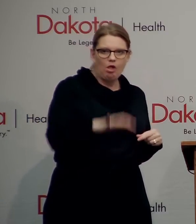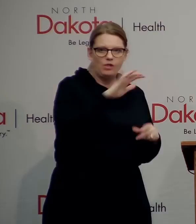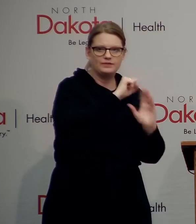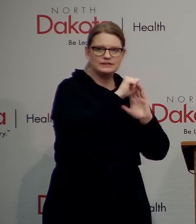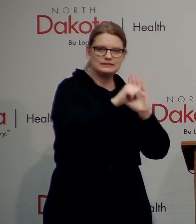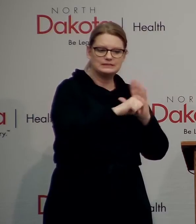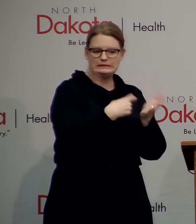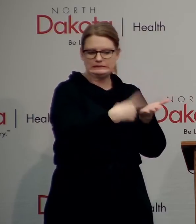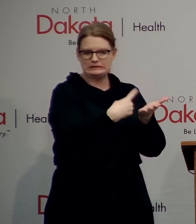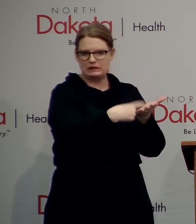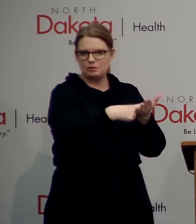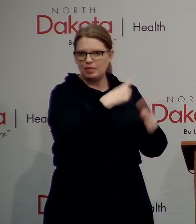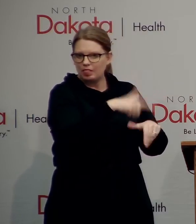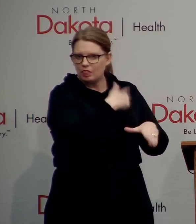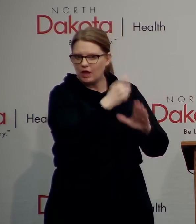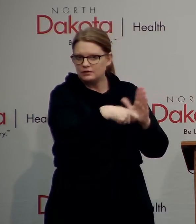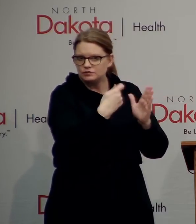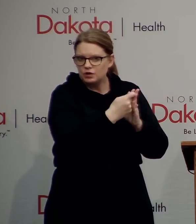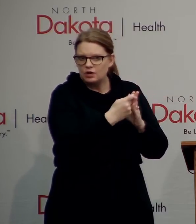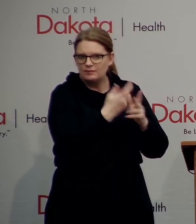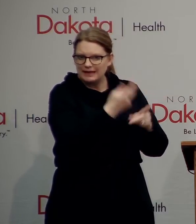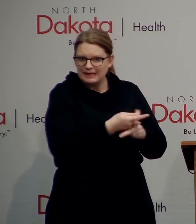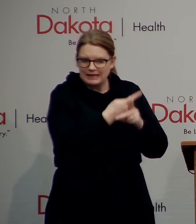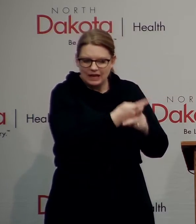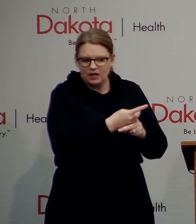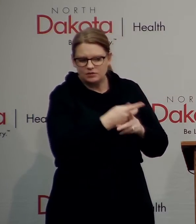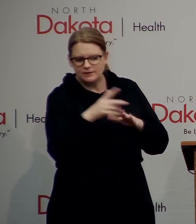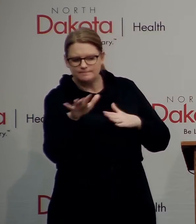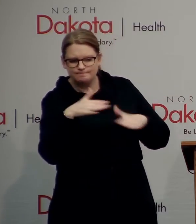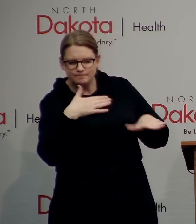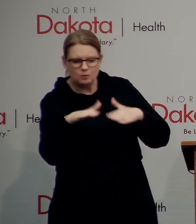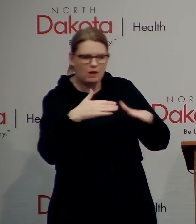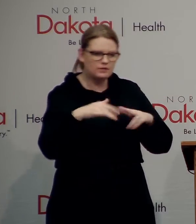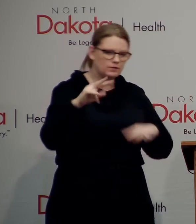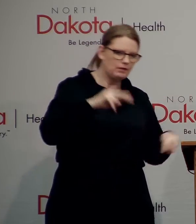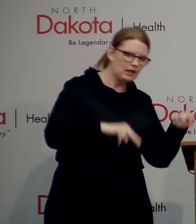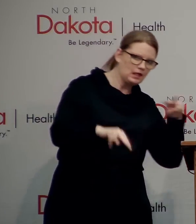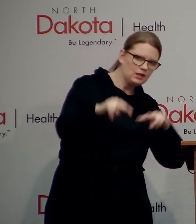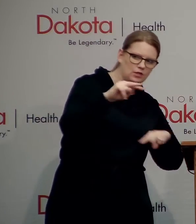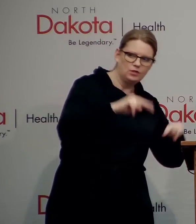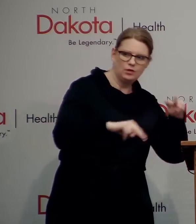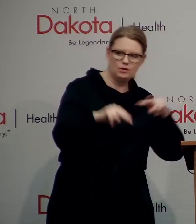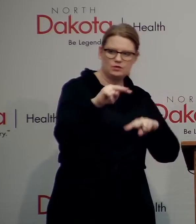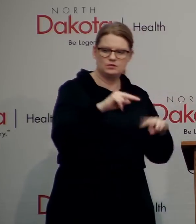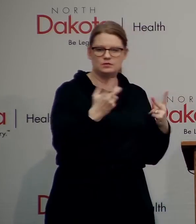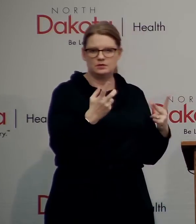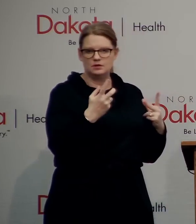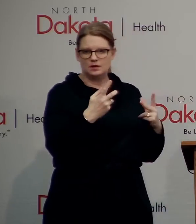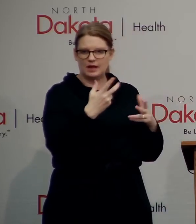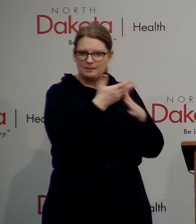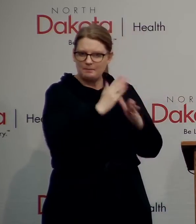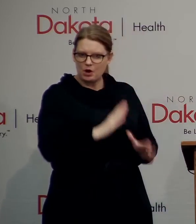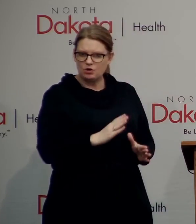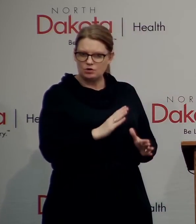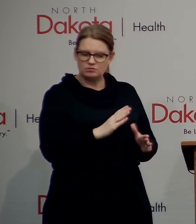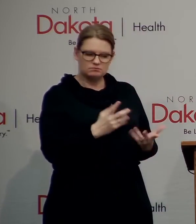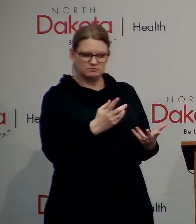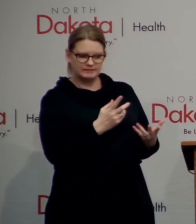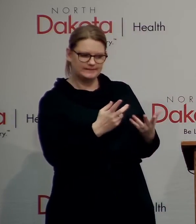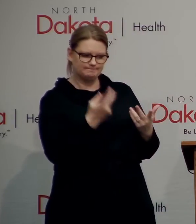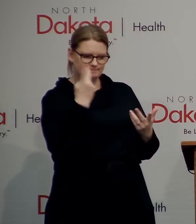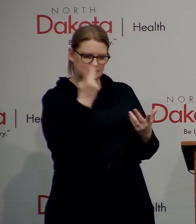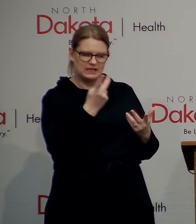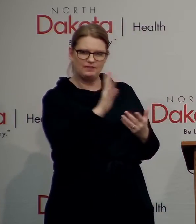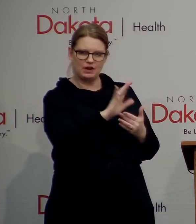care facilities to do a walkthrough and assess and partner with these facilities on their infection